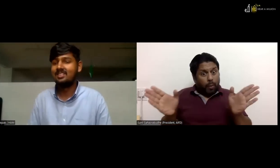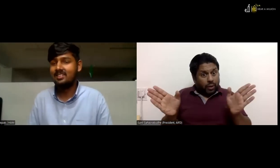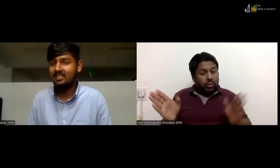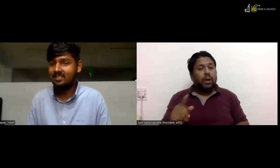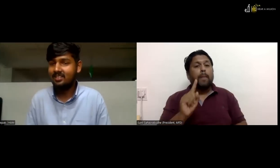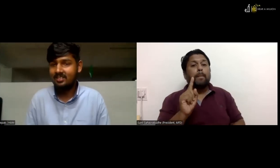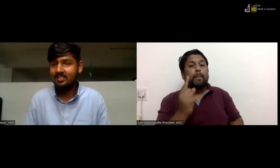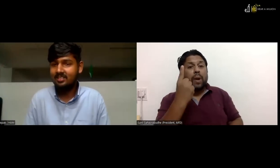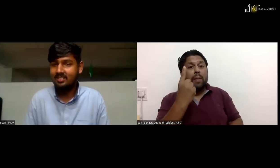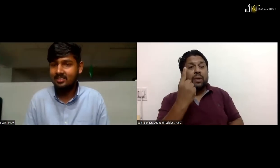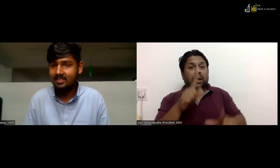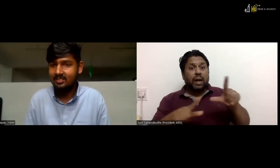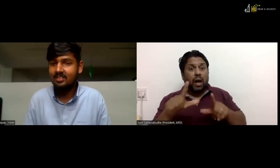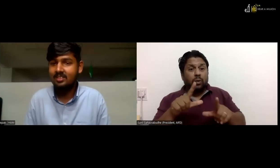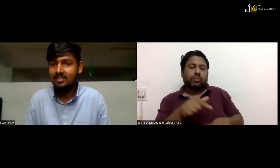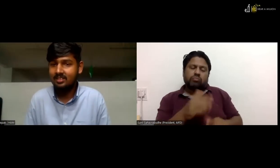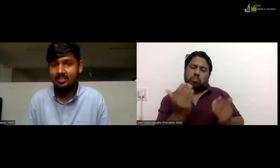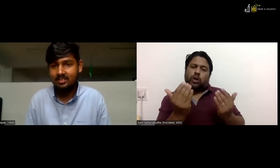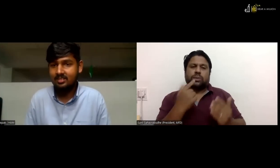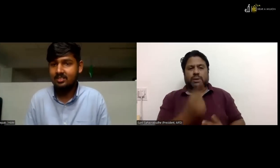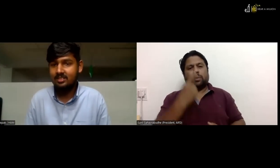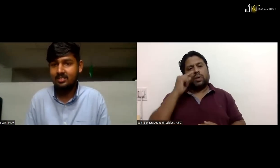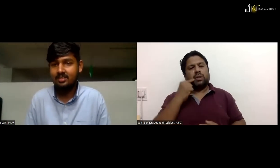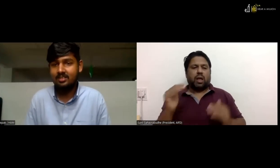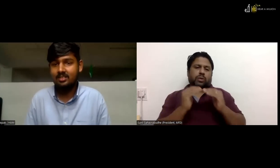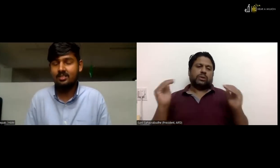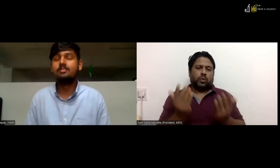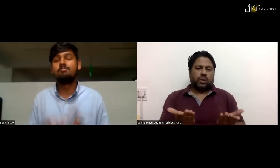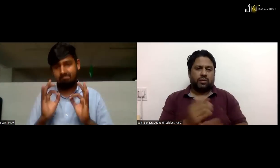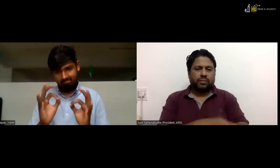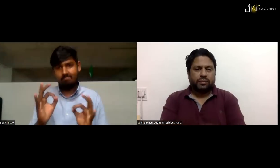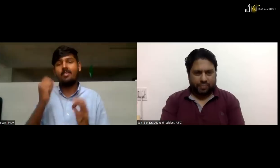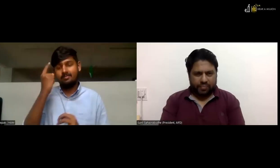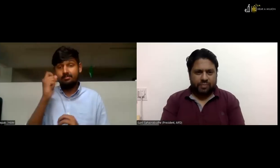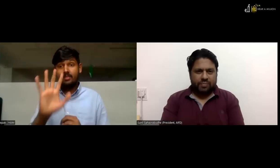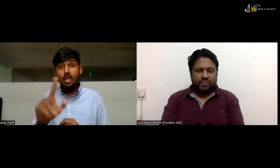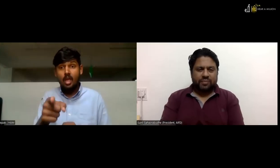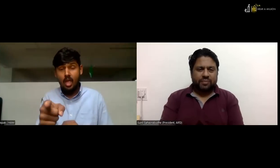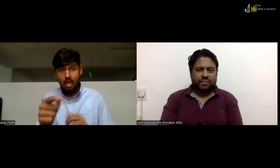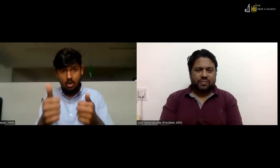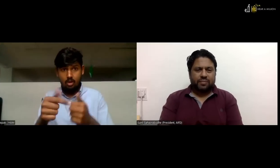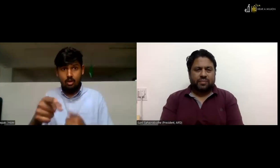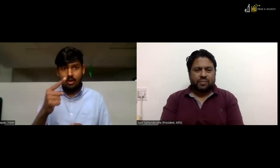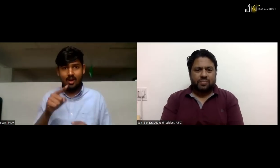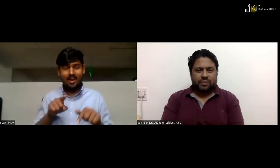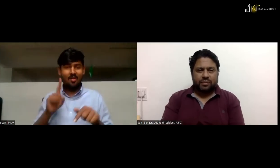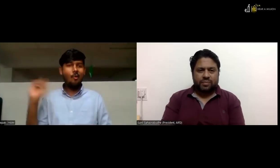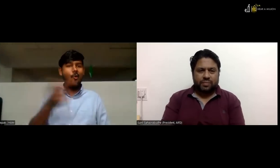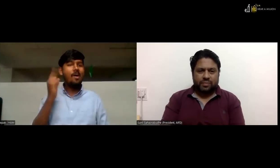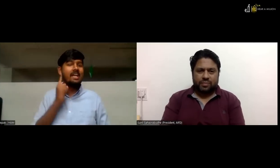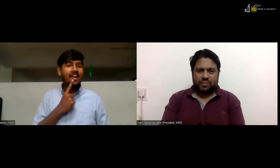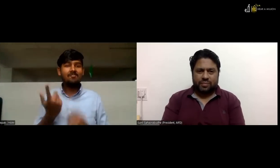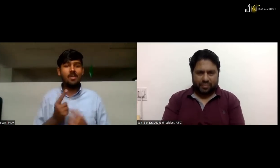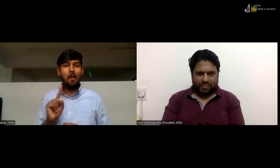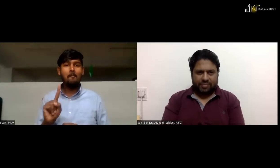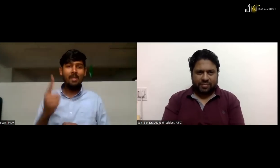is still a complex debate upon it, and people are a bit confused regarding this. So, but we can say that mother